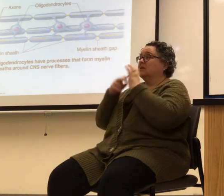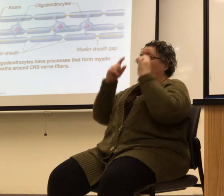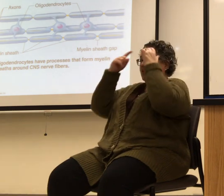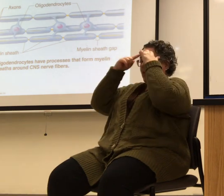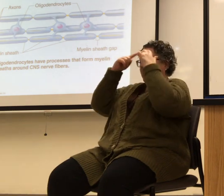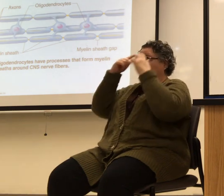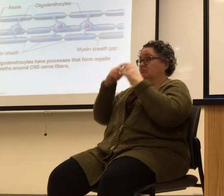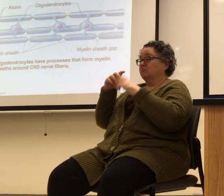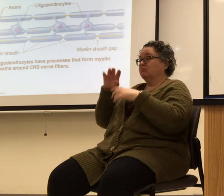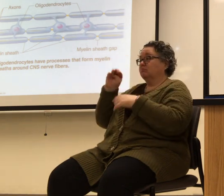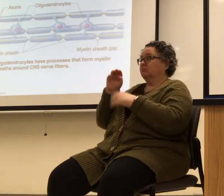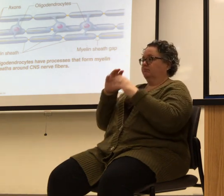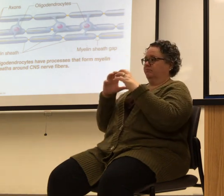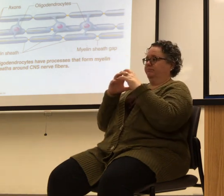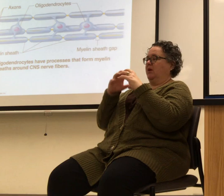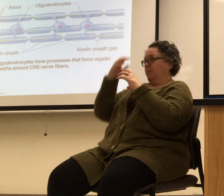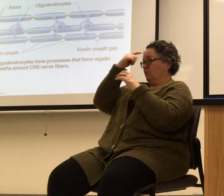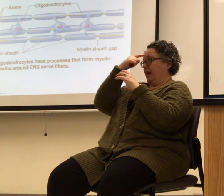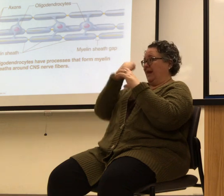for protection.